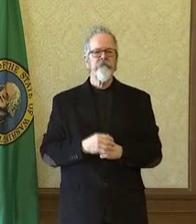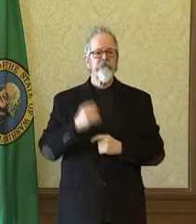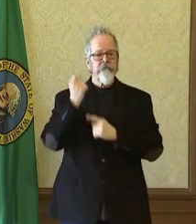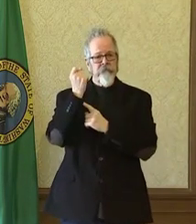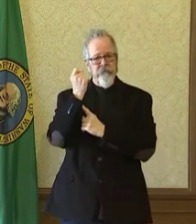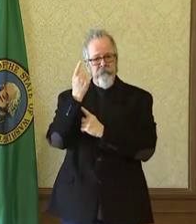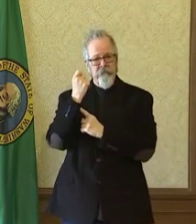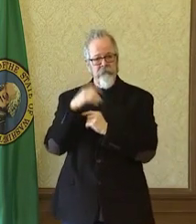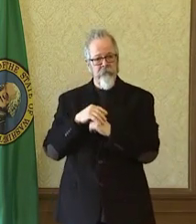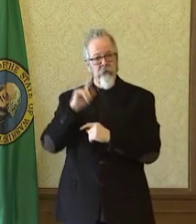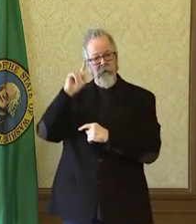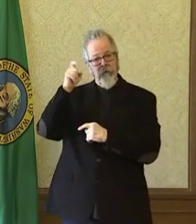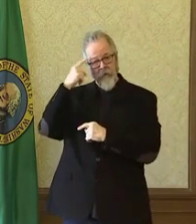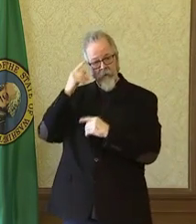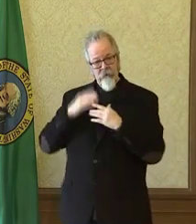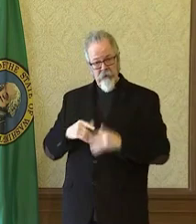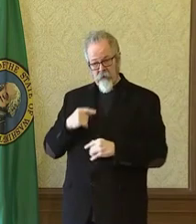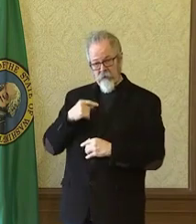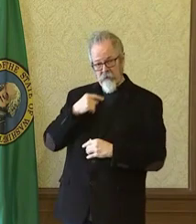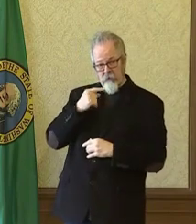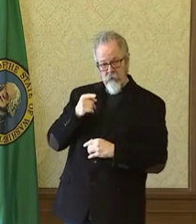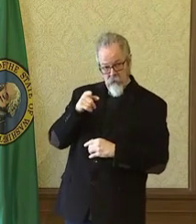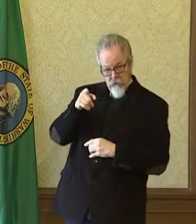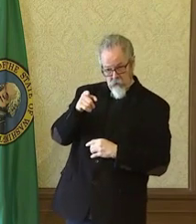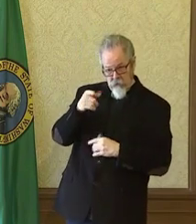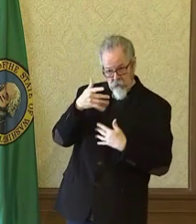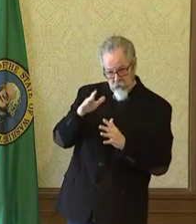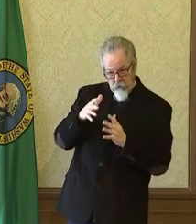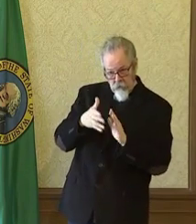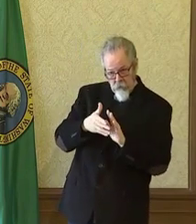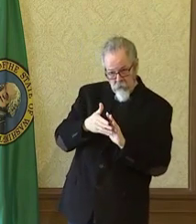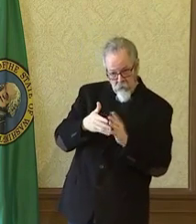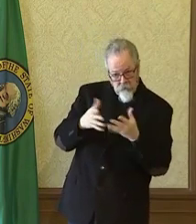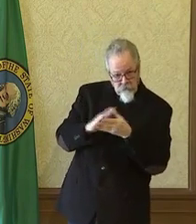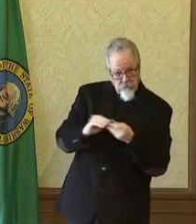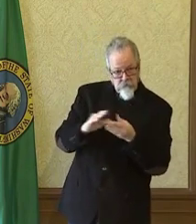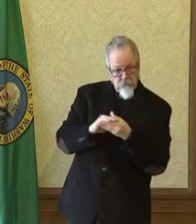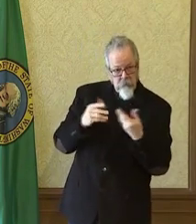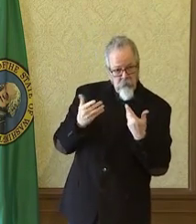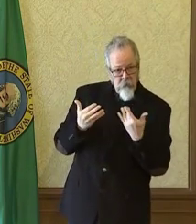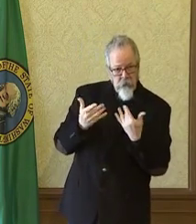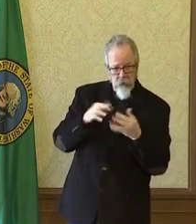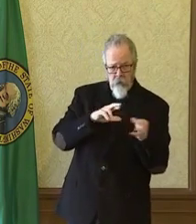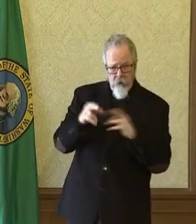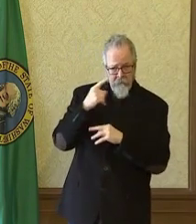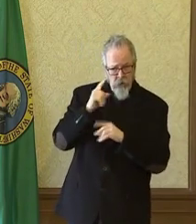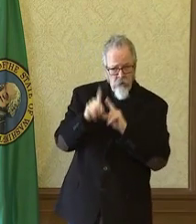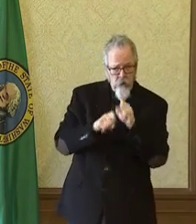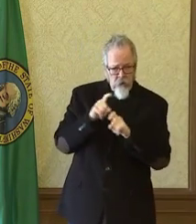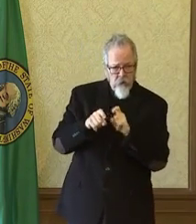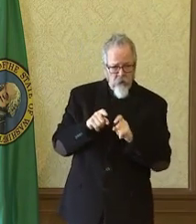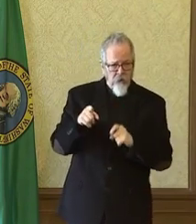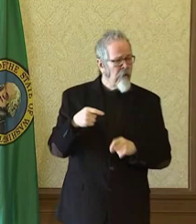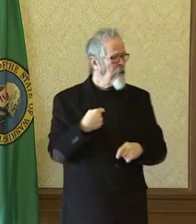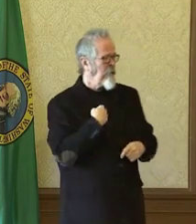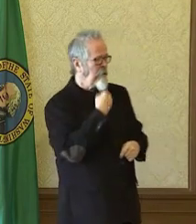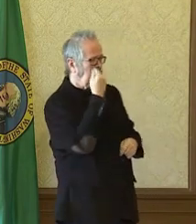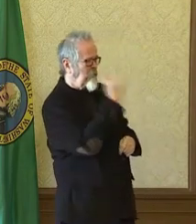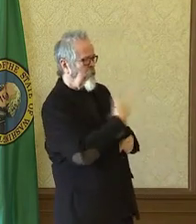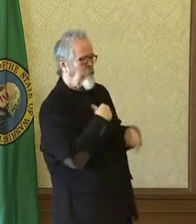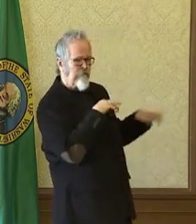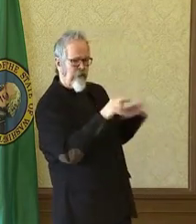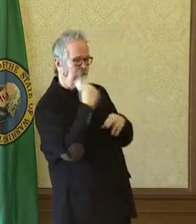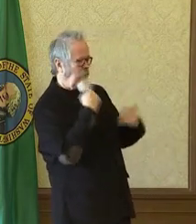Questions? Okay, and we also have Susie Levine, who's leading our Employment Security Department Herculean efforts to